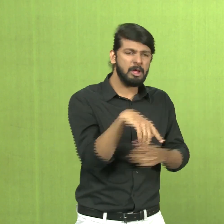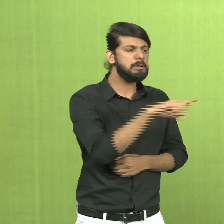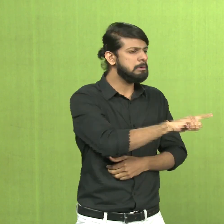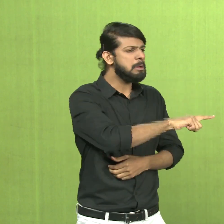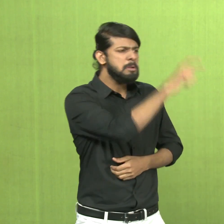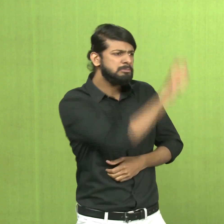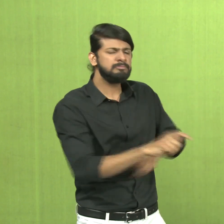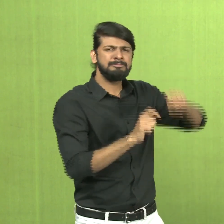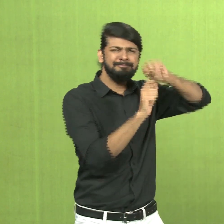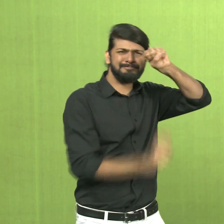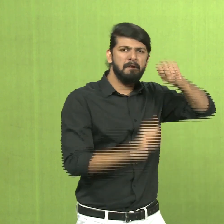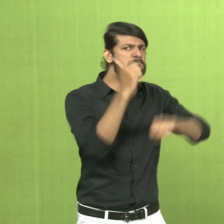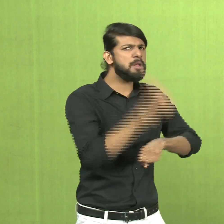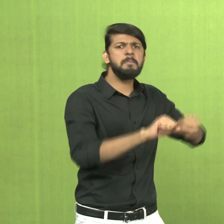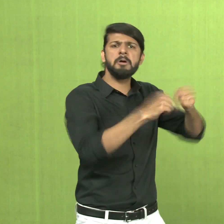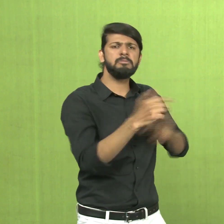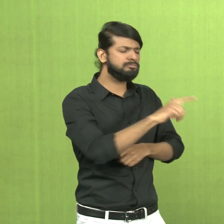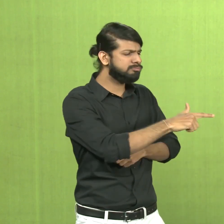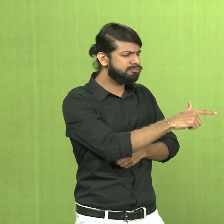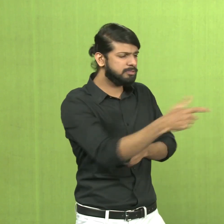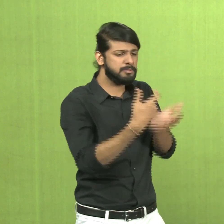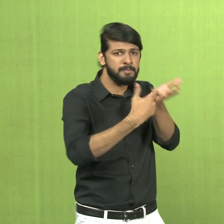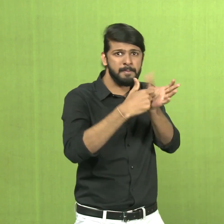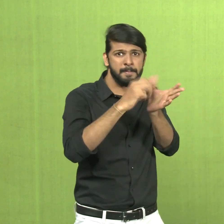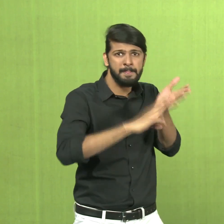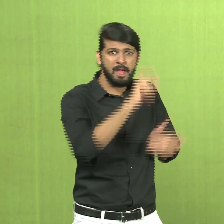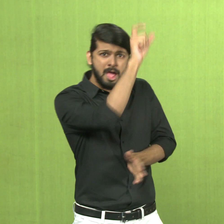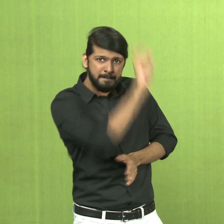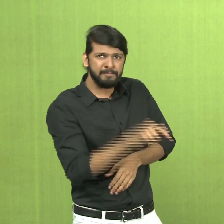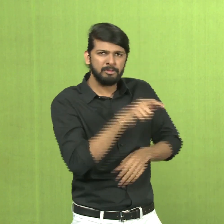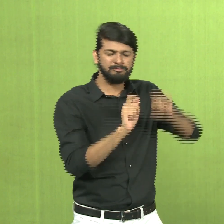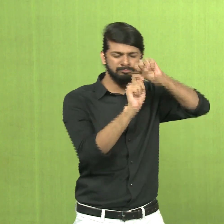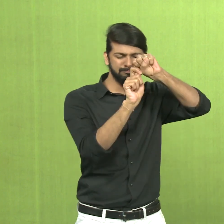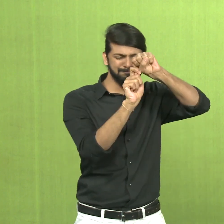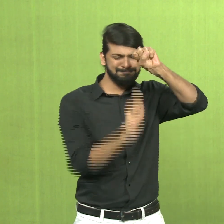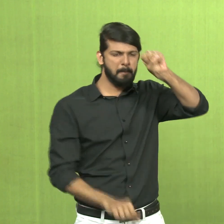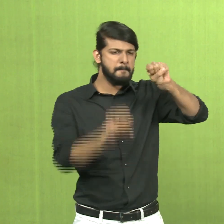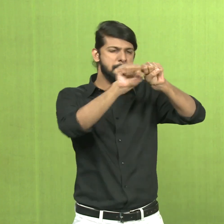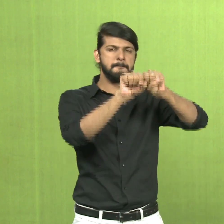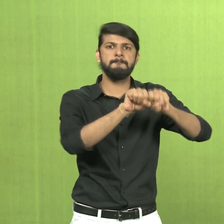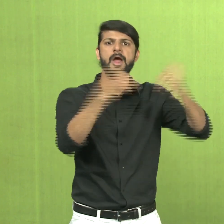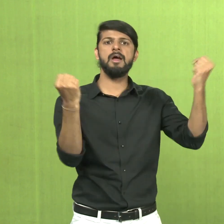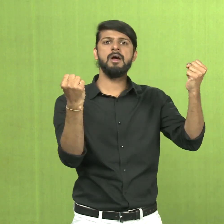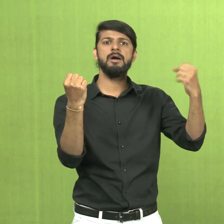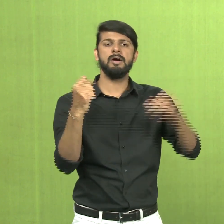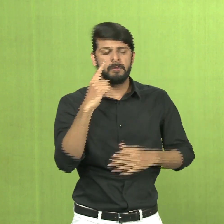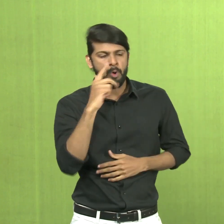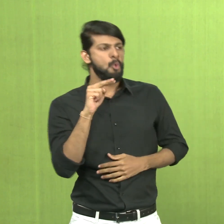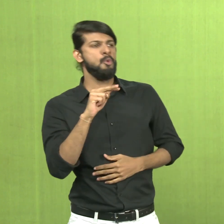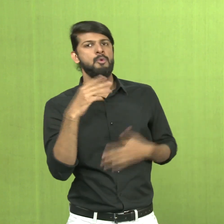father, had proposed that whosoever could break Shiva's bow would be the one to marry Sita, and all the princes